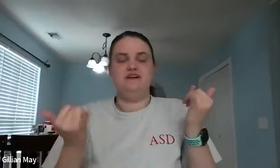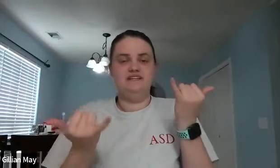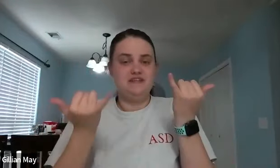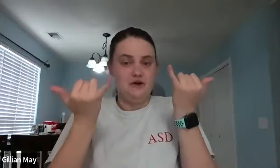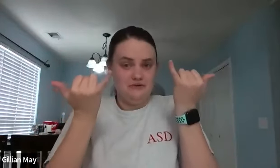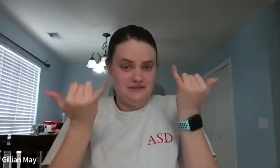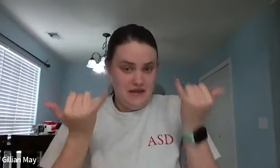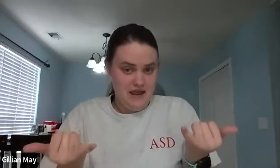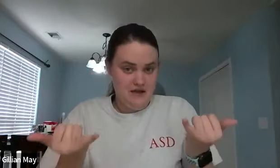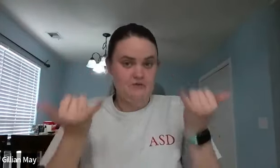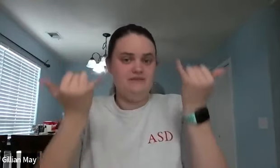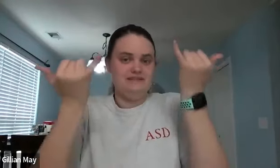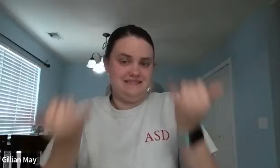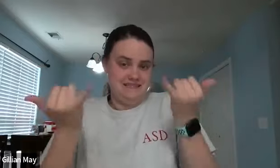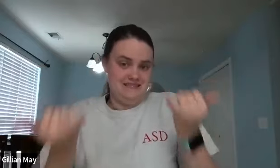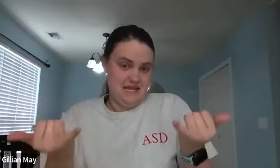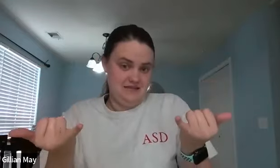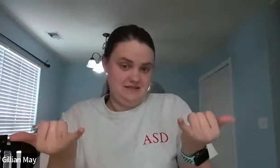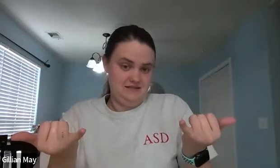funny. So now, today.